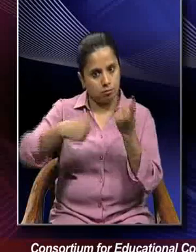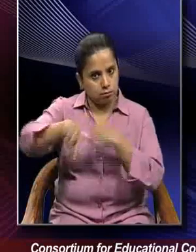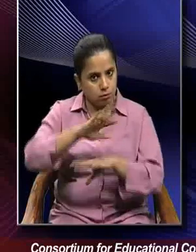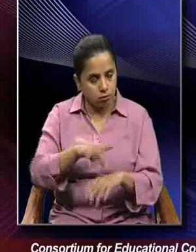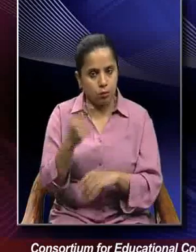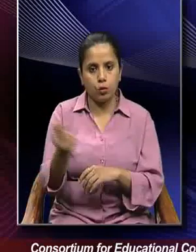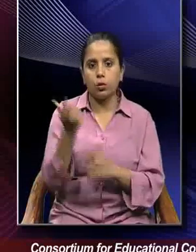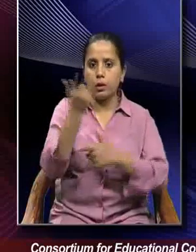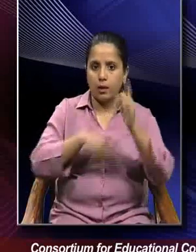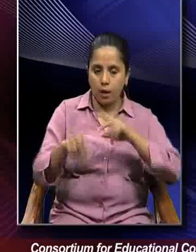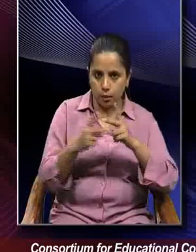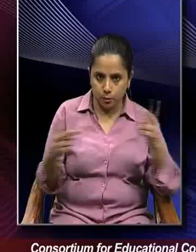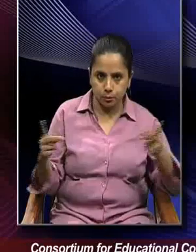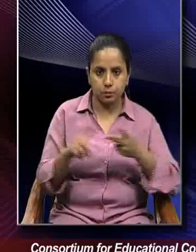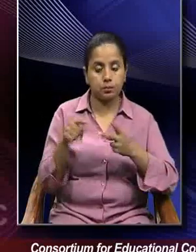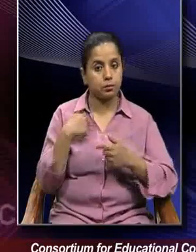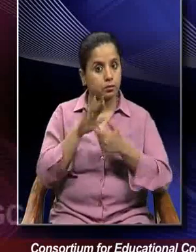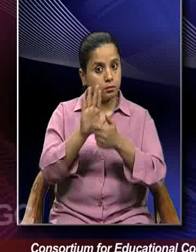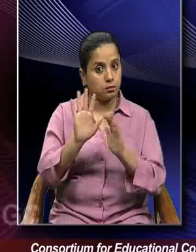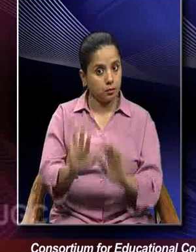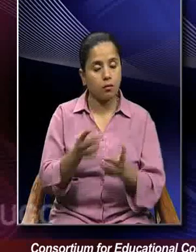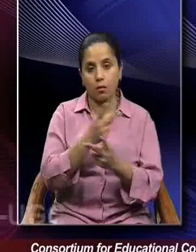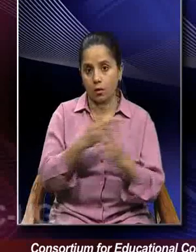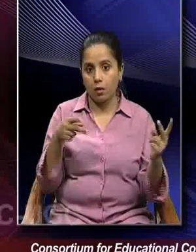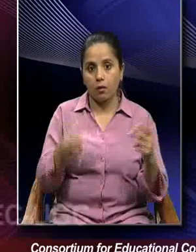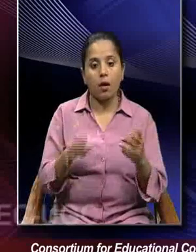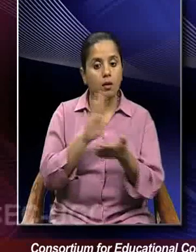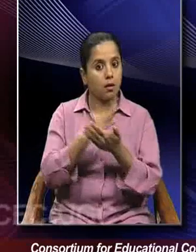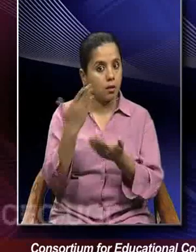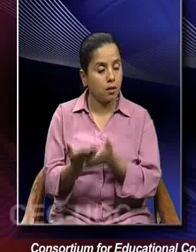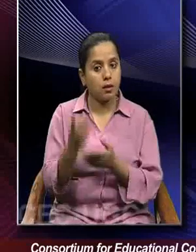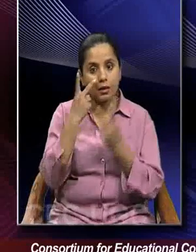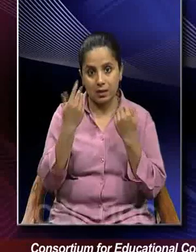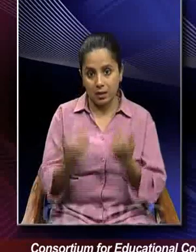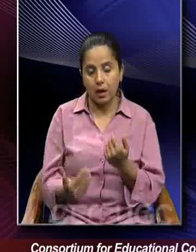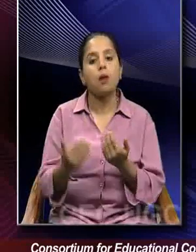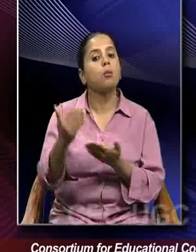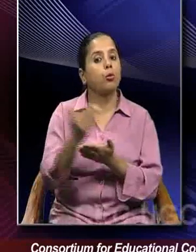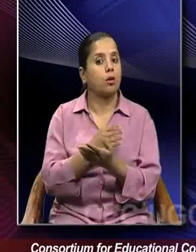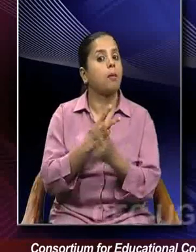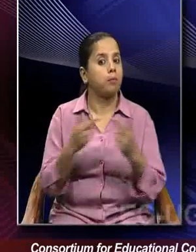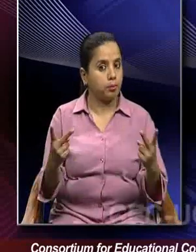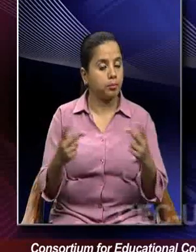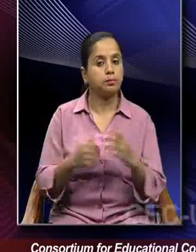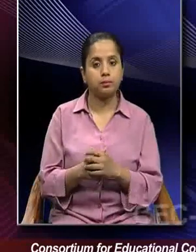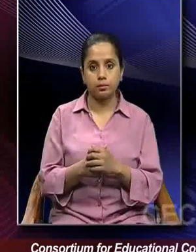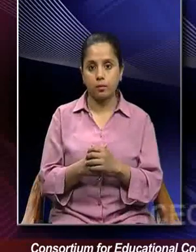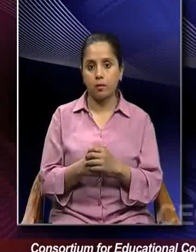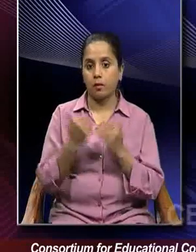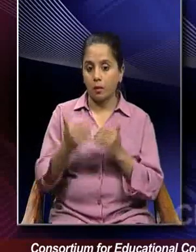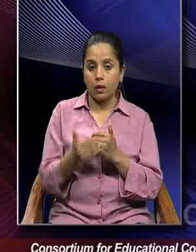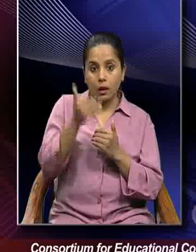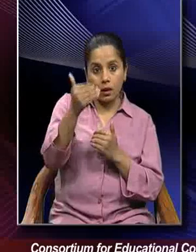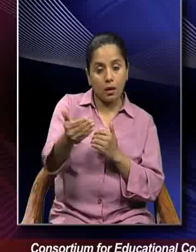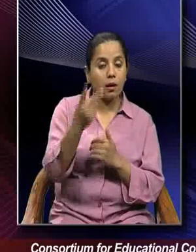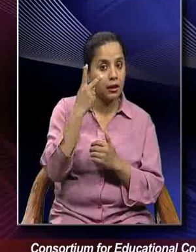use of language which demonstrate various interpretations of same event. Now next we move